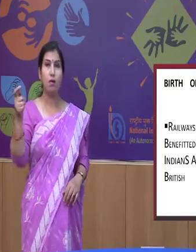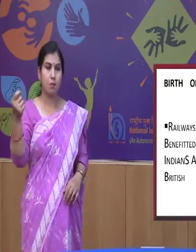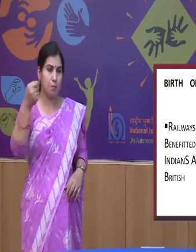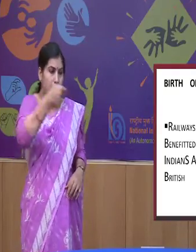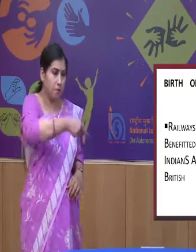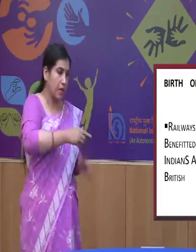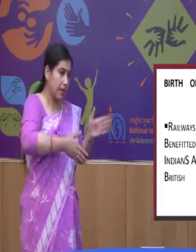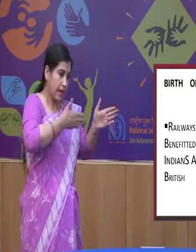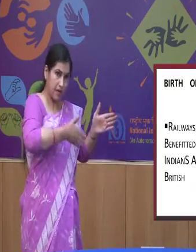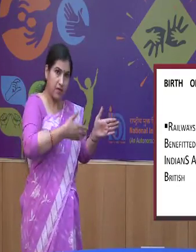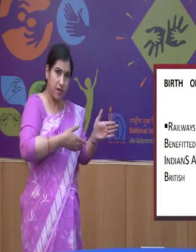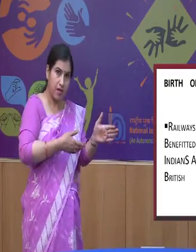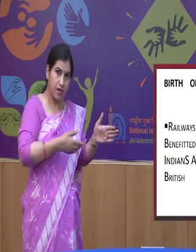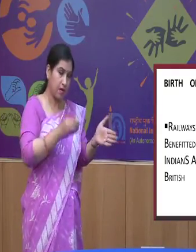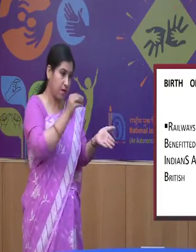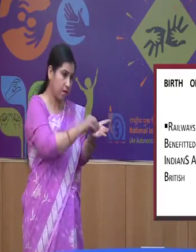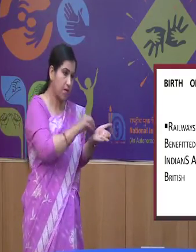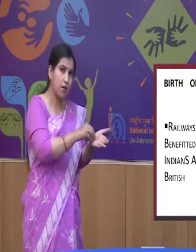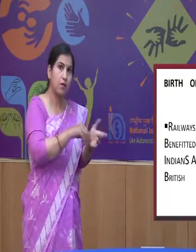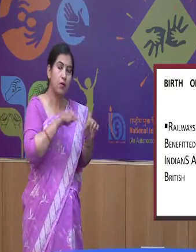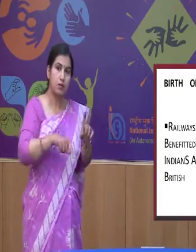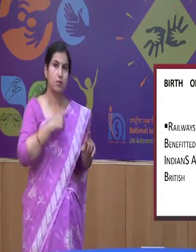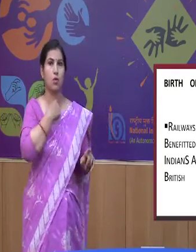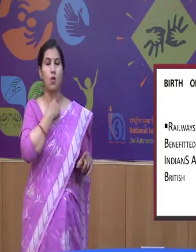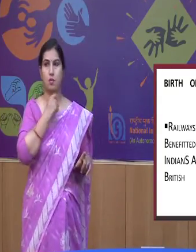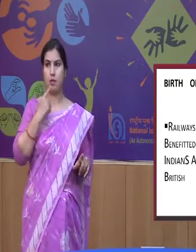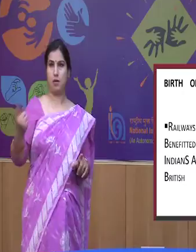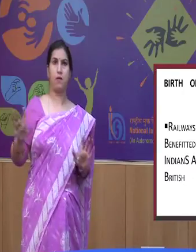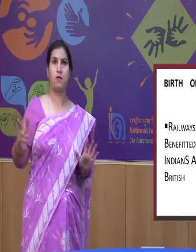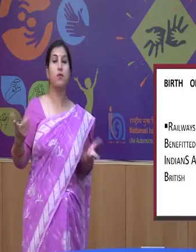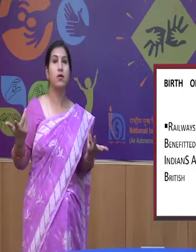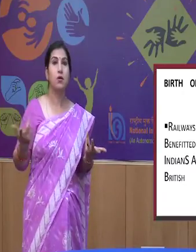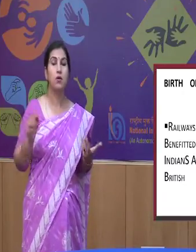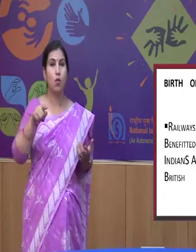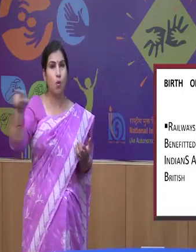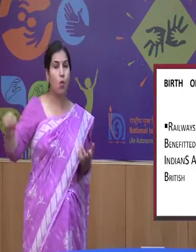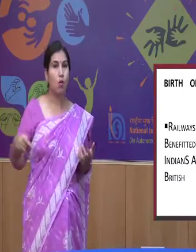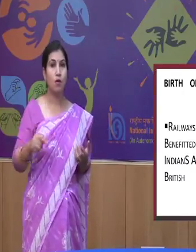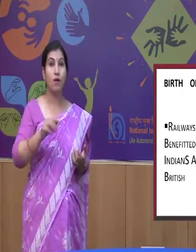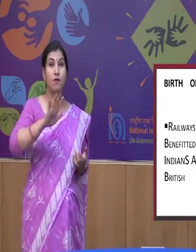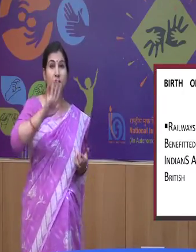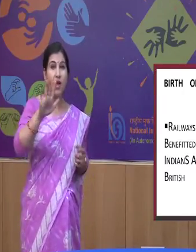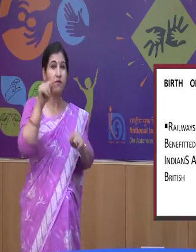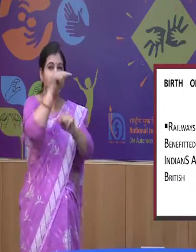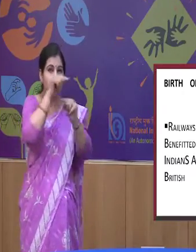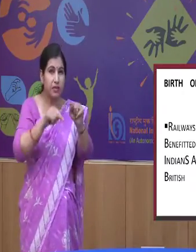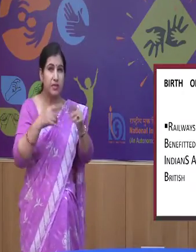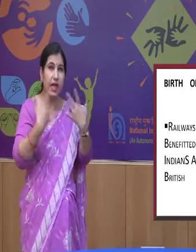invested in railways were given guarantee of earning at least 5% profit.